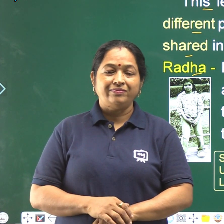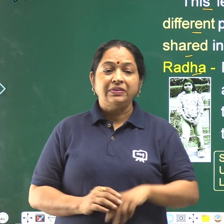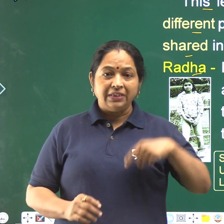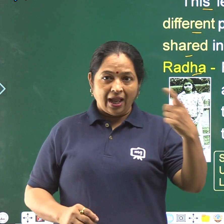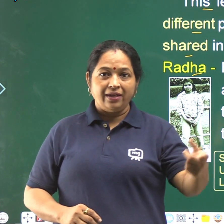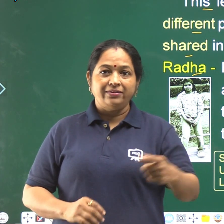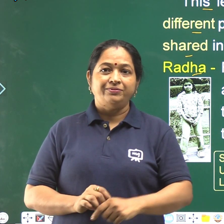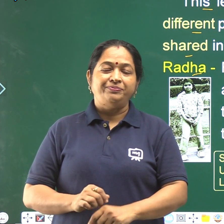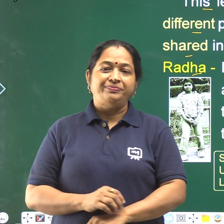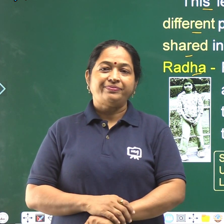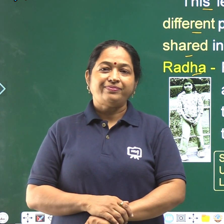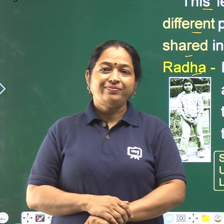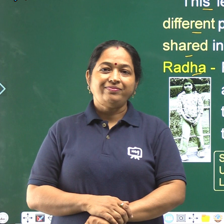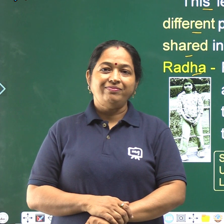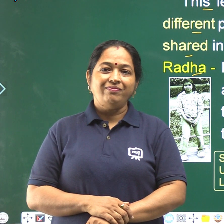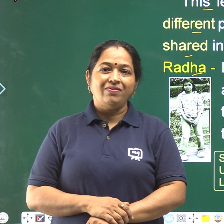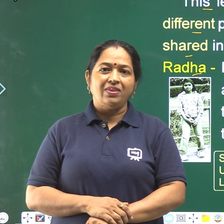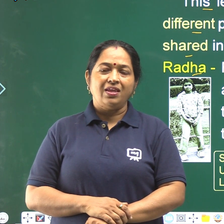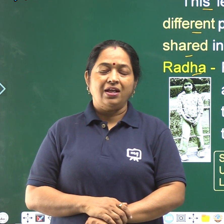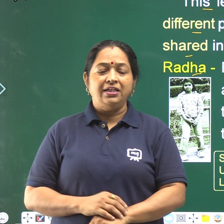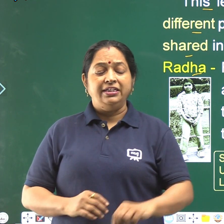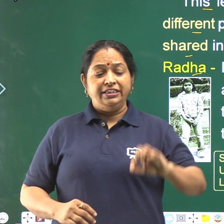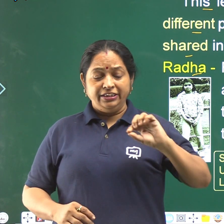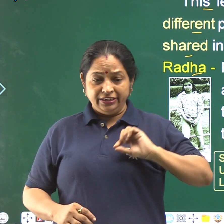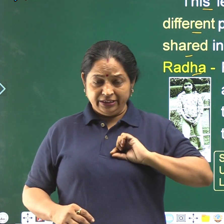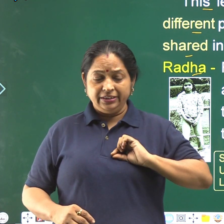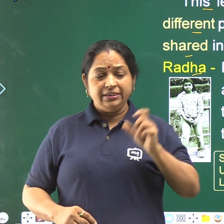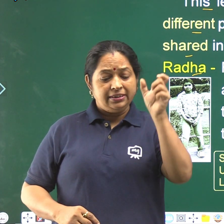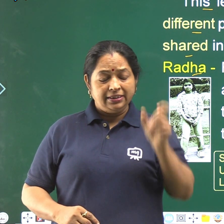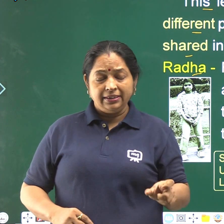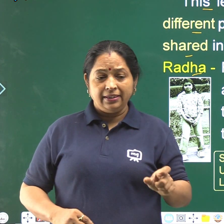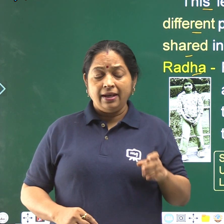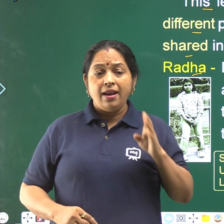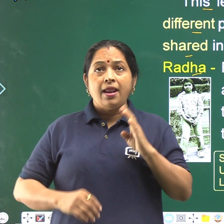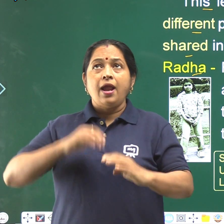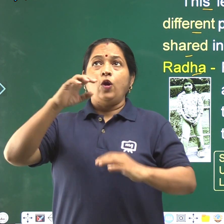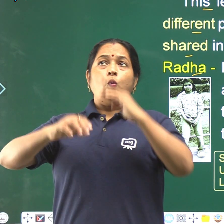that she liked to climb trees.